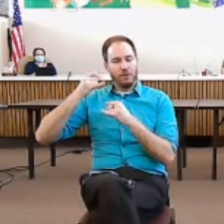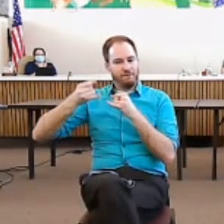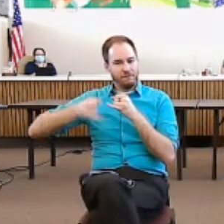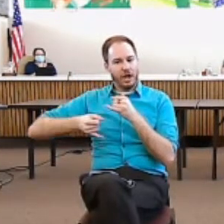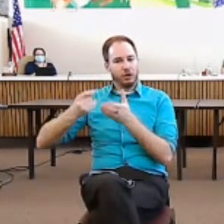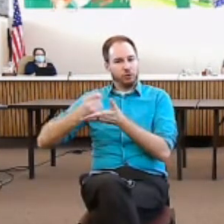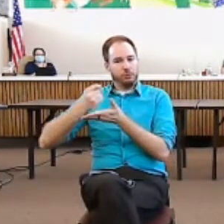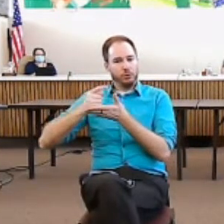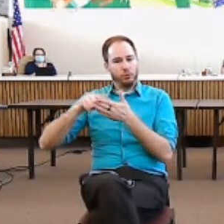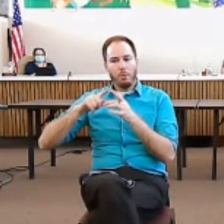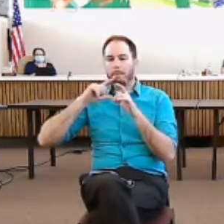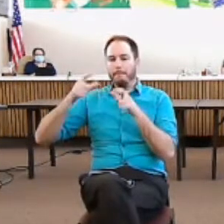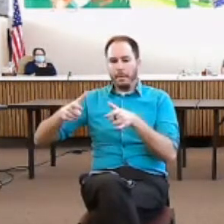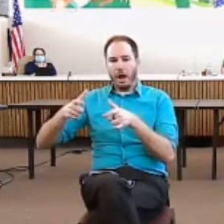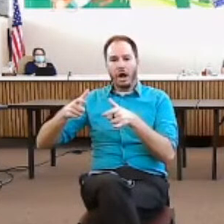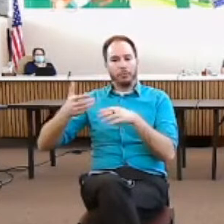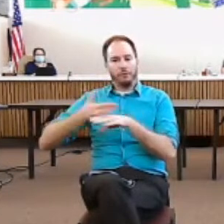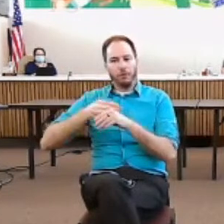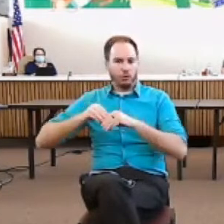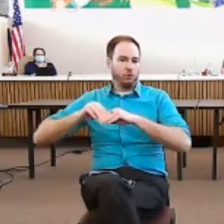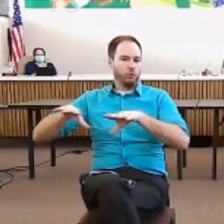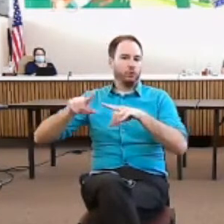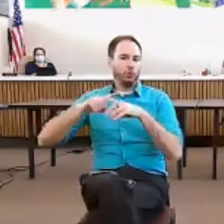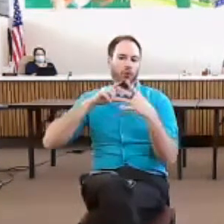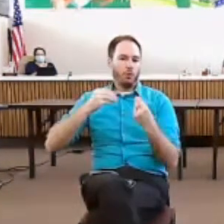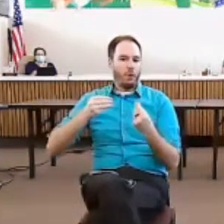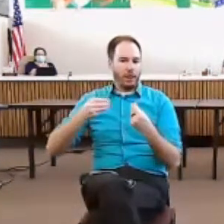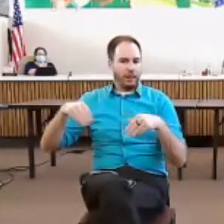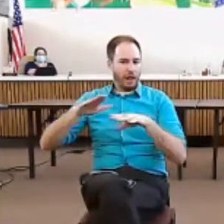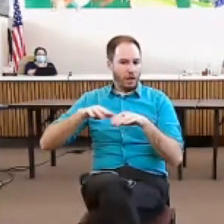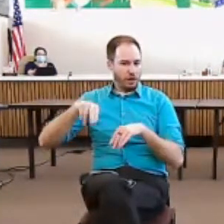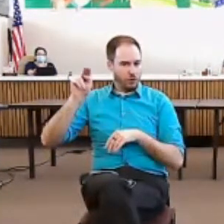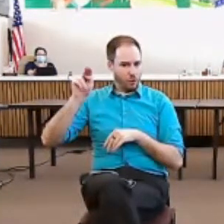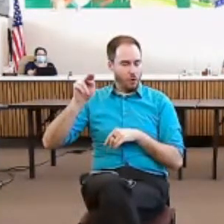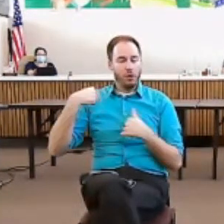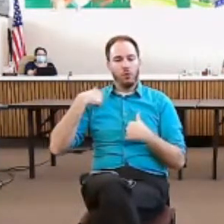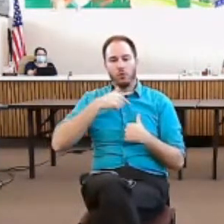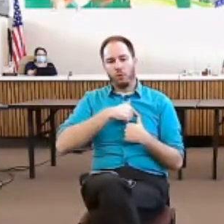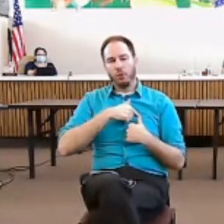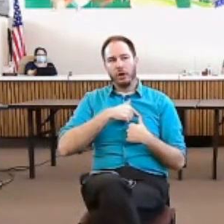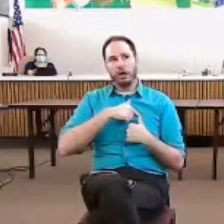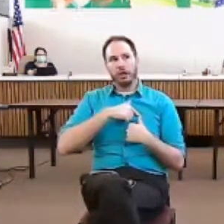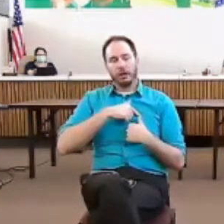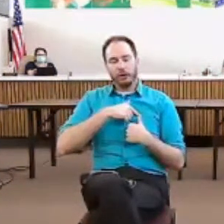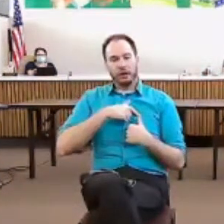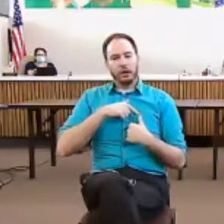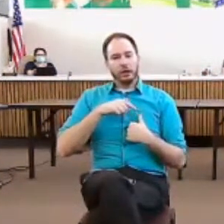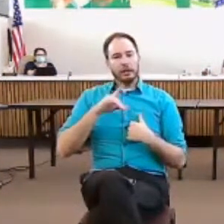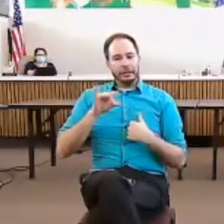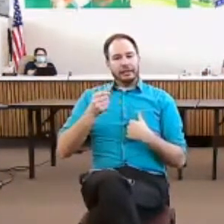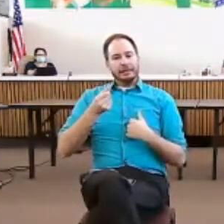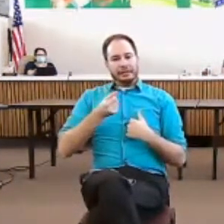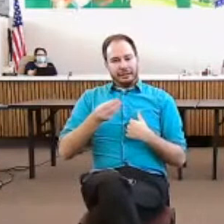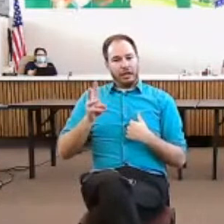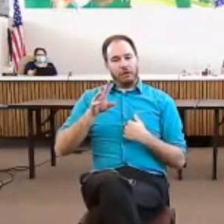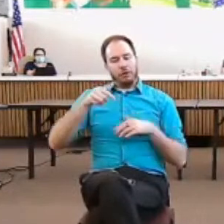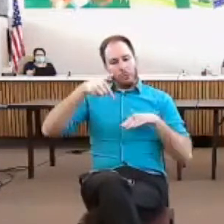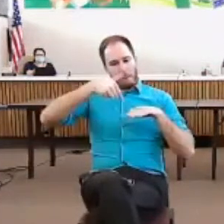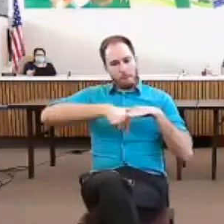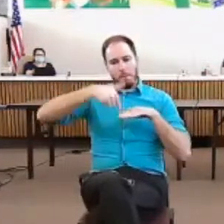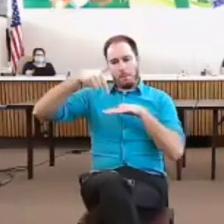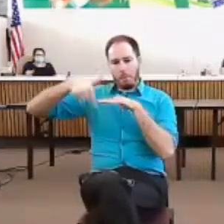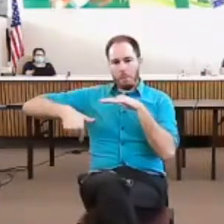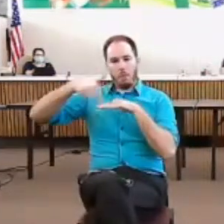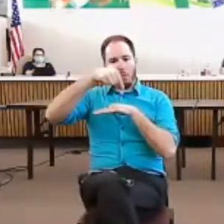to the wetlands to the north. We've done several borings to a depth of